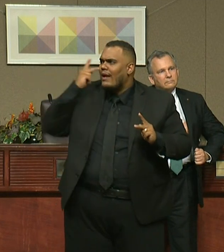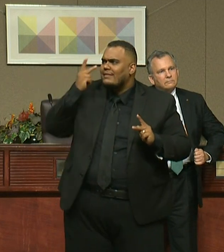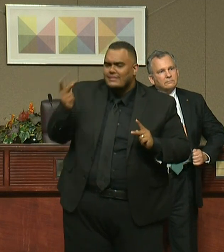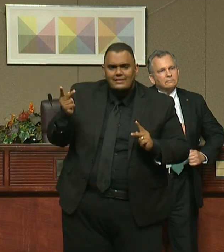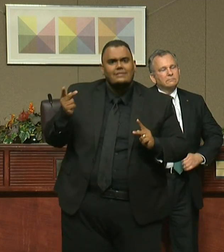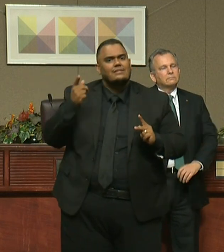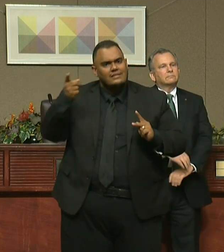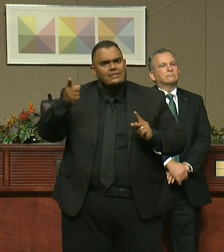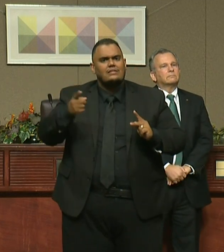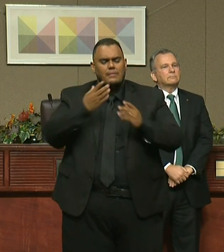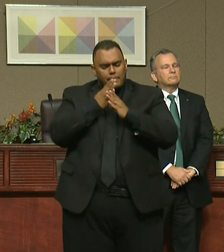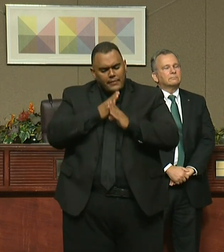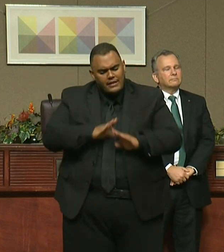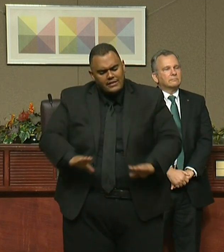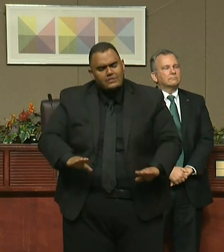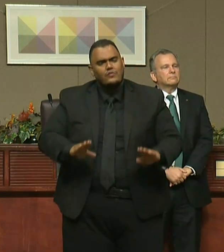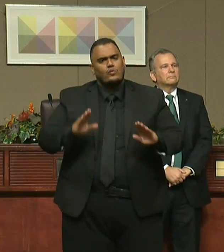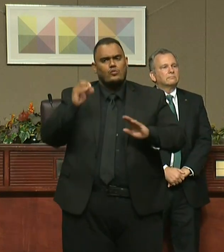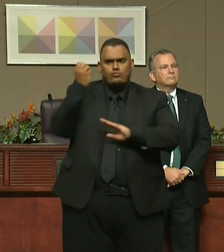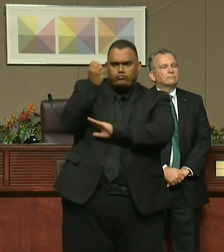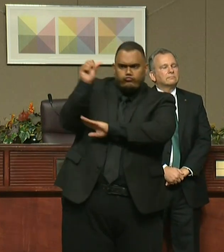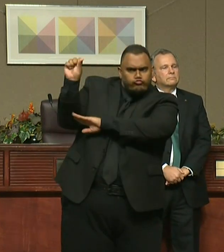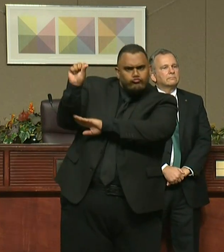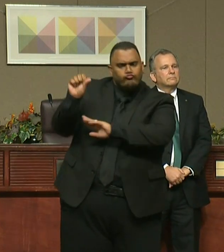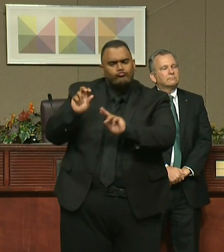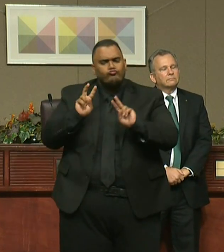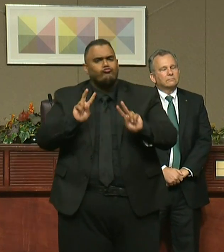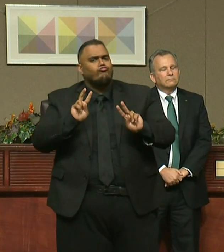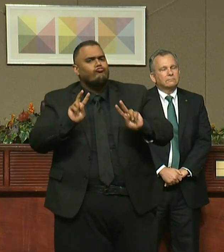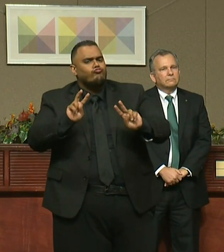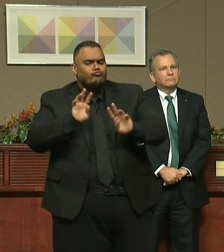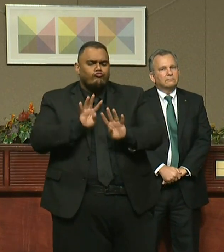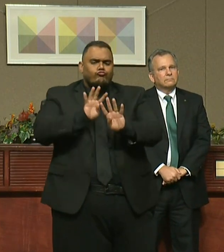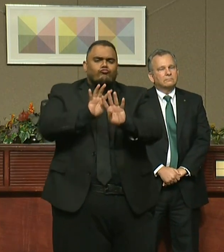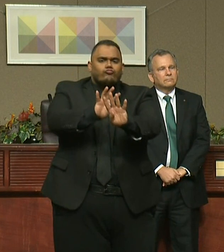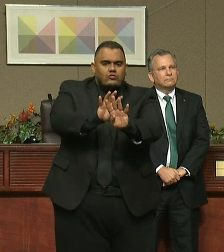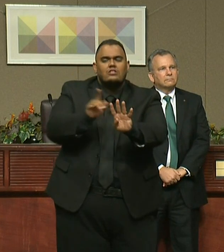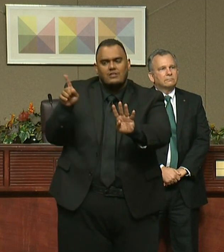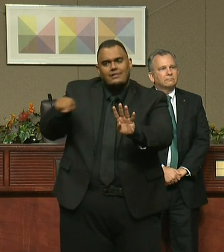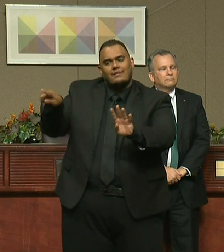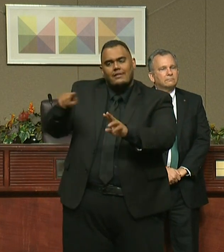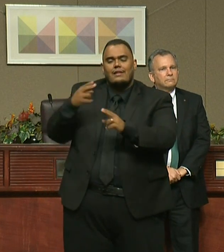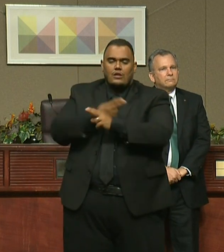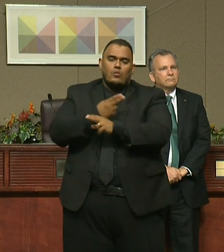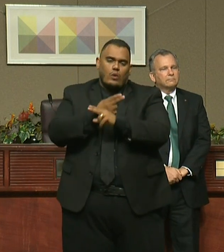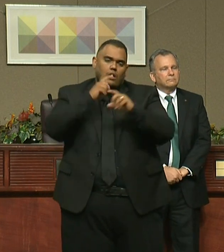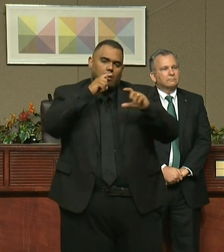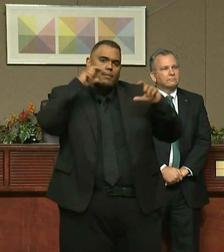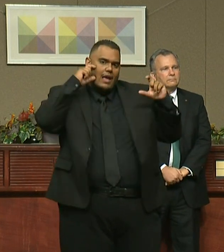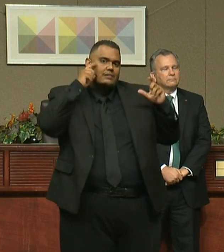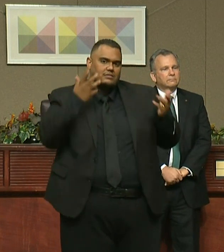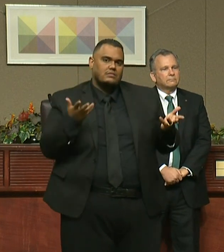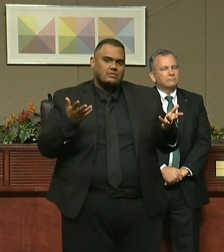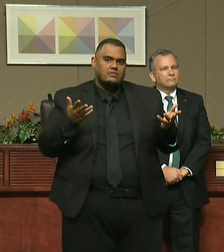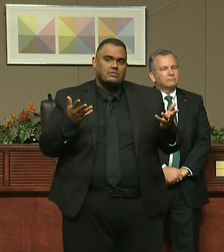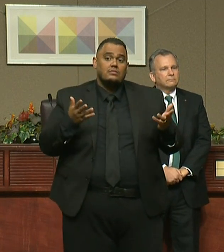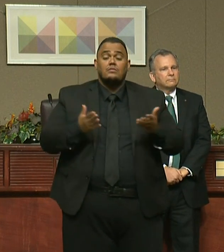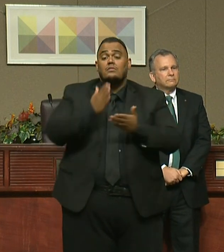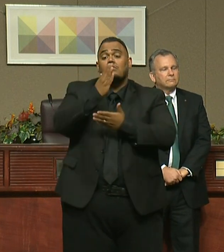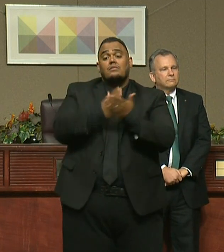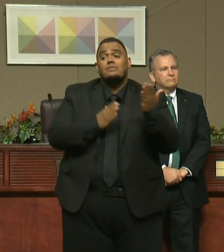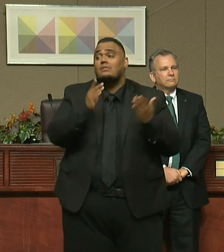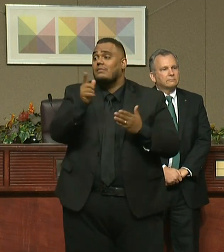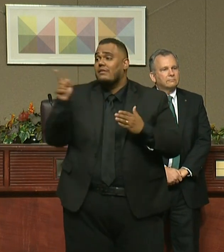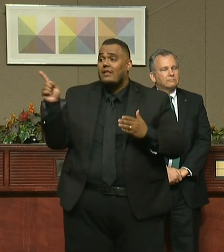demonstrations, they are wearing a mask. They got it. At least they're listening. Now, some of them may be